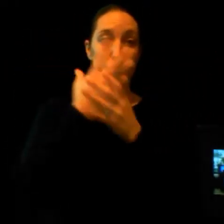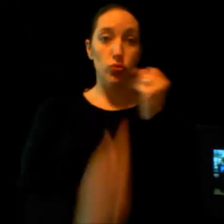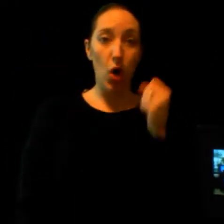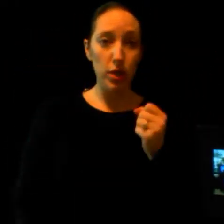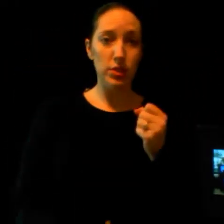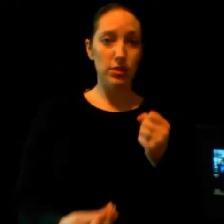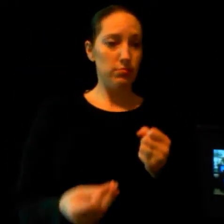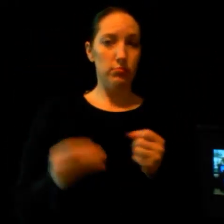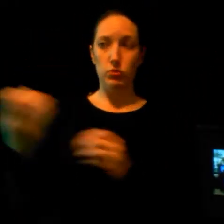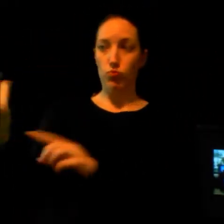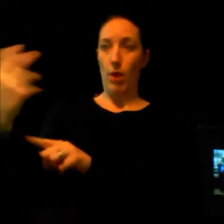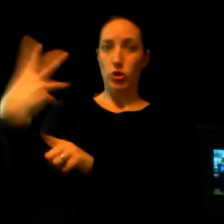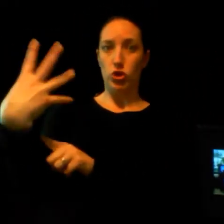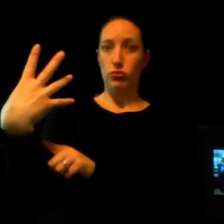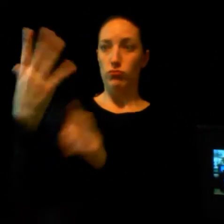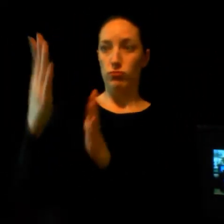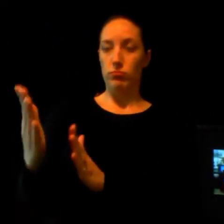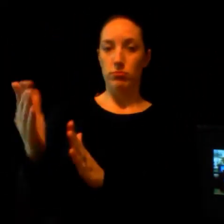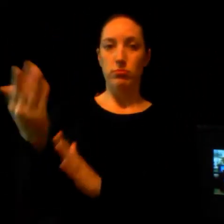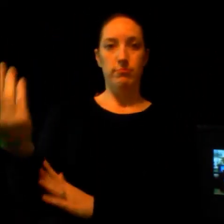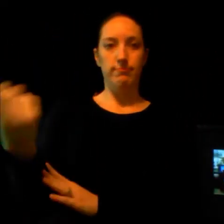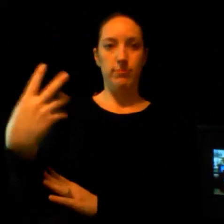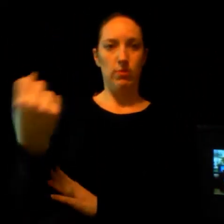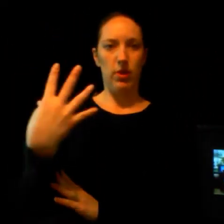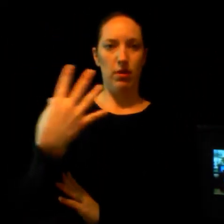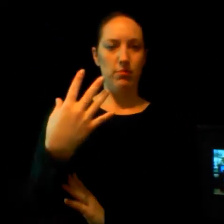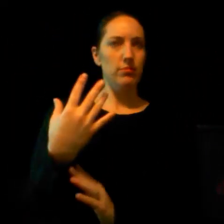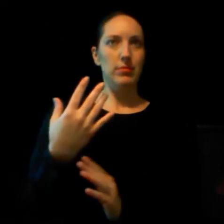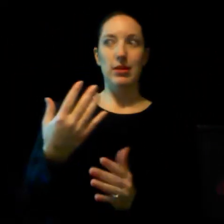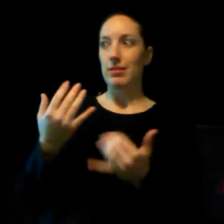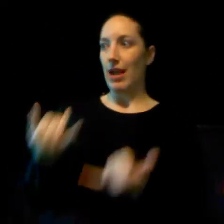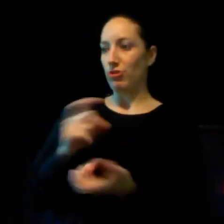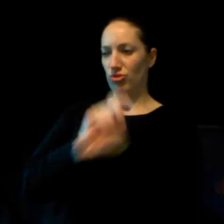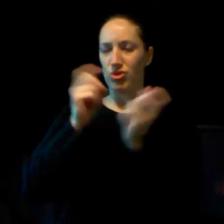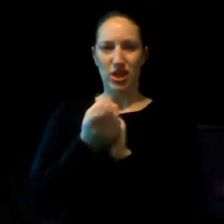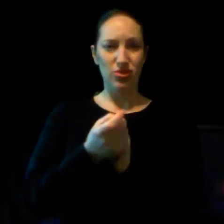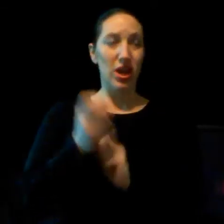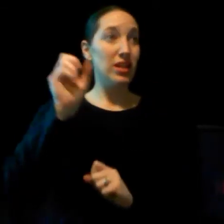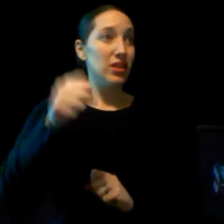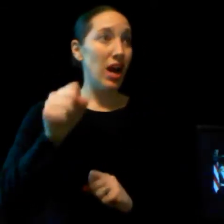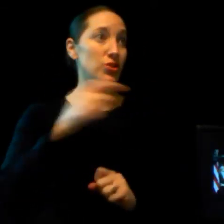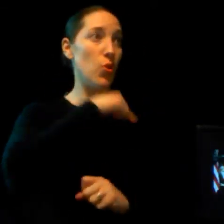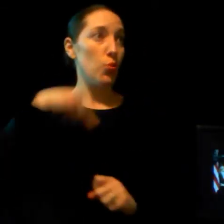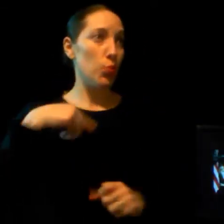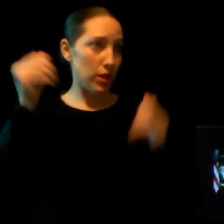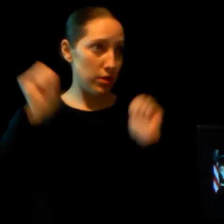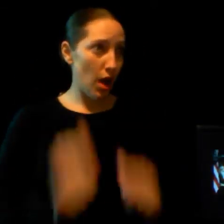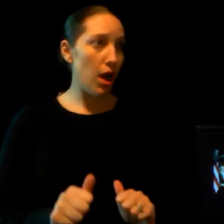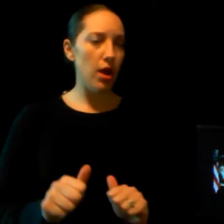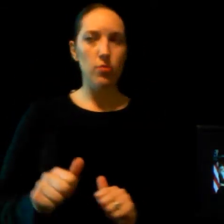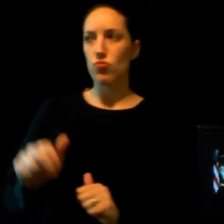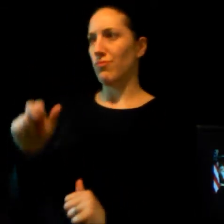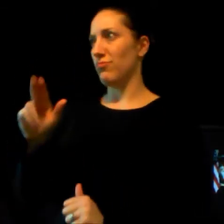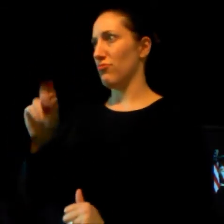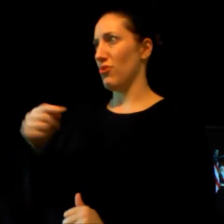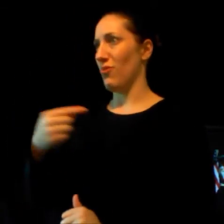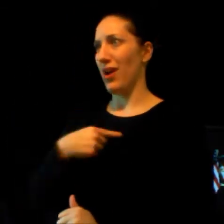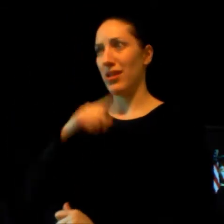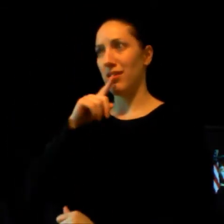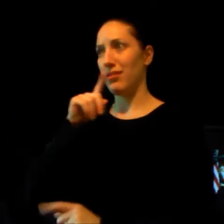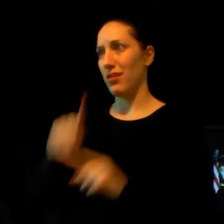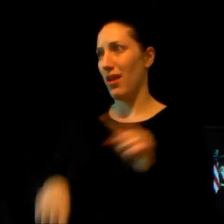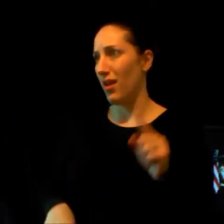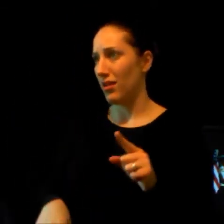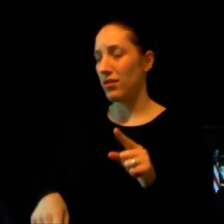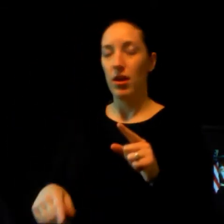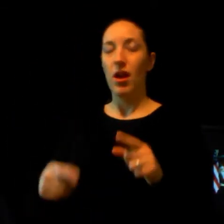the magic? Savannah, he's gone from yes we can to no I can't. I can't get that. I will also visit